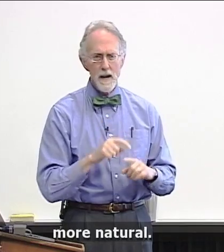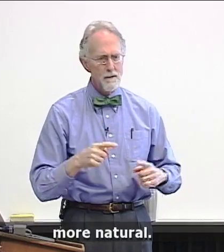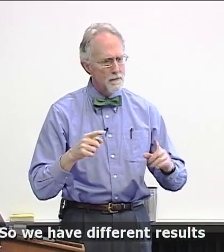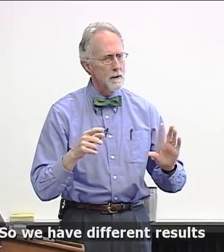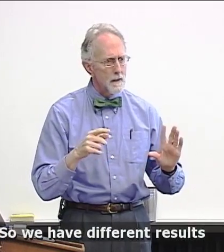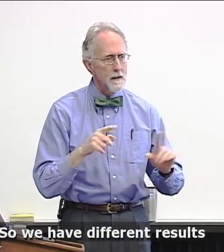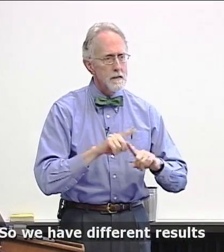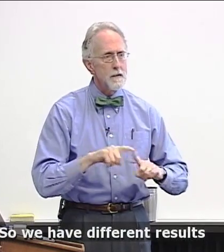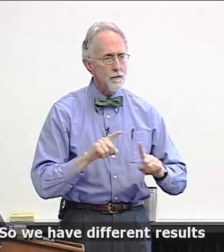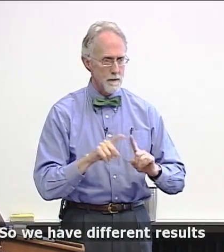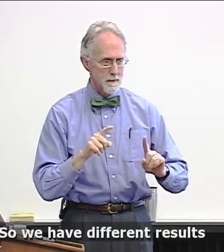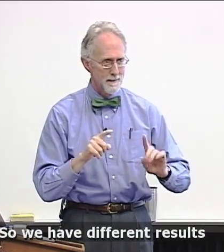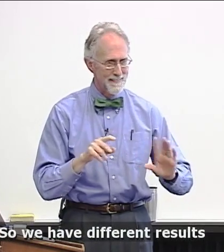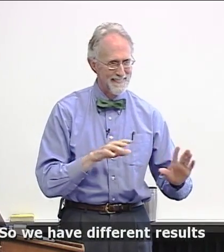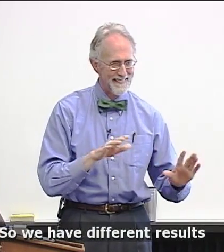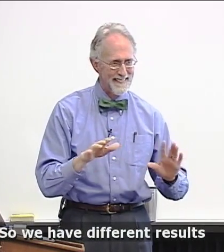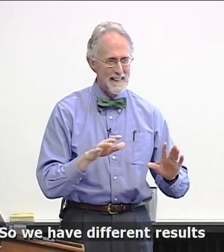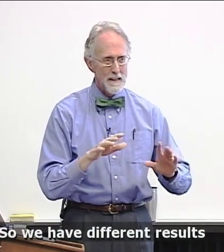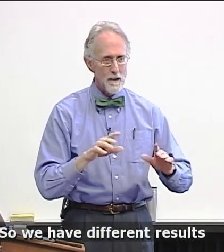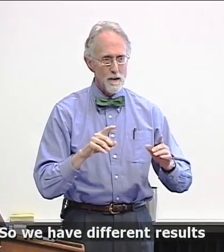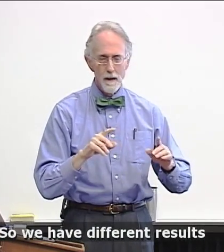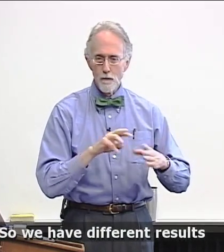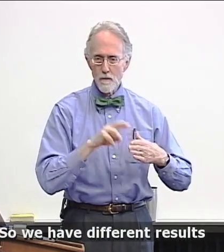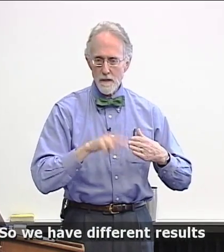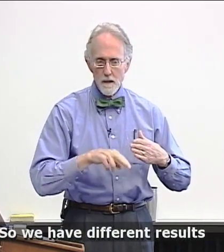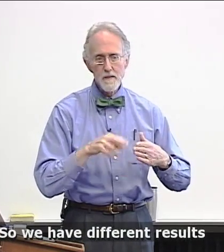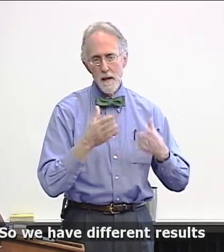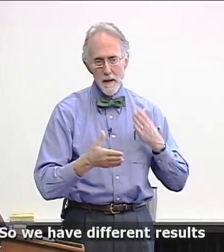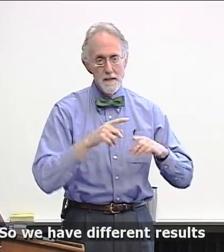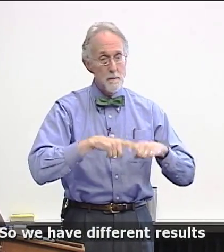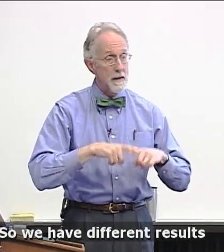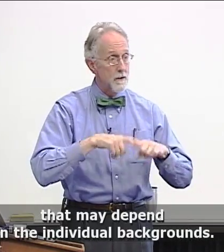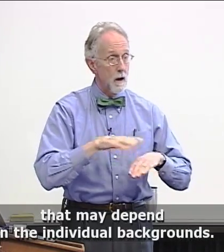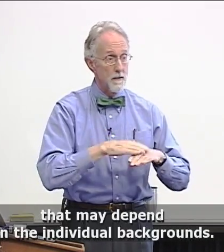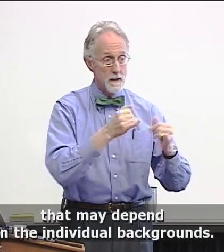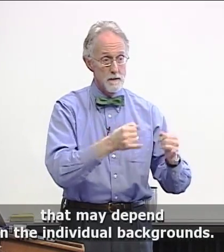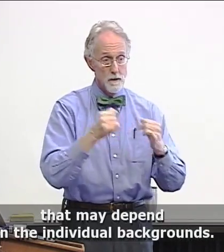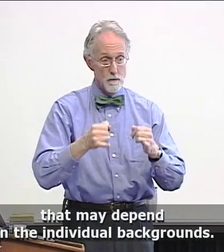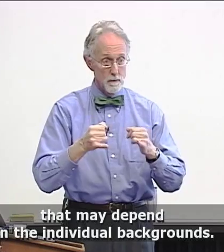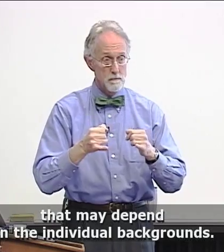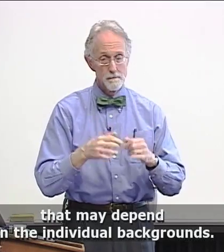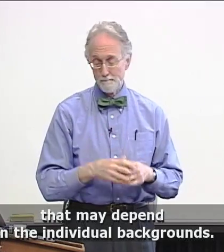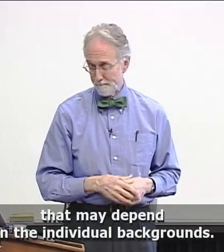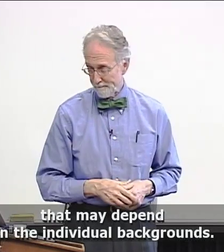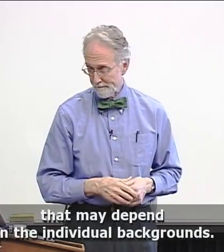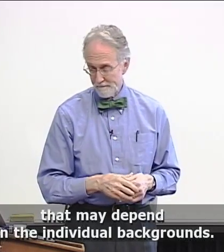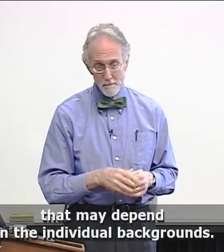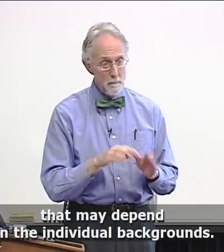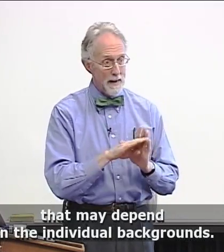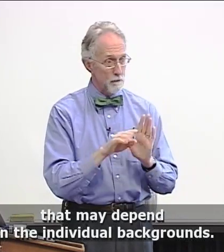have different results. They may depend on the individual